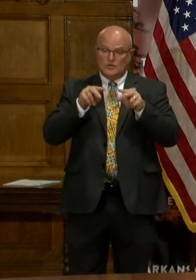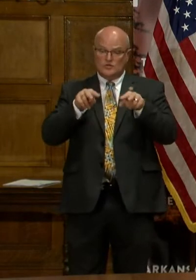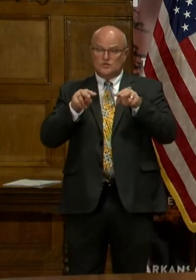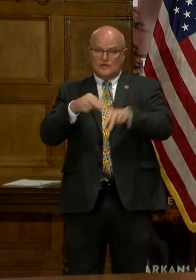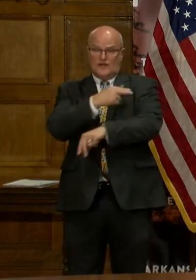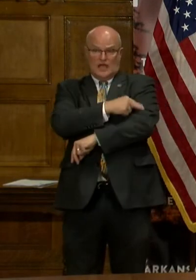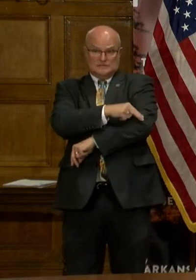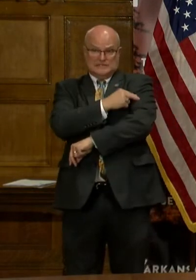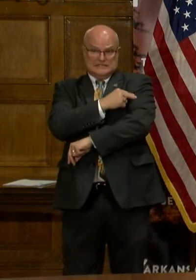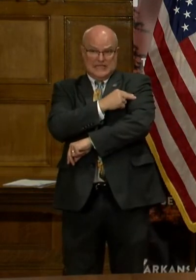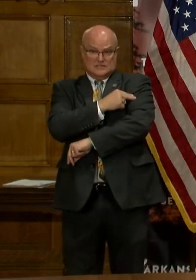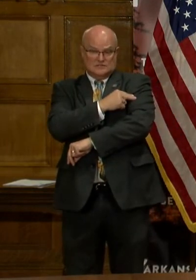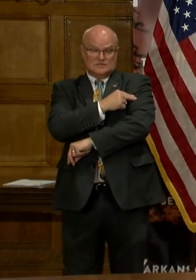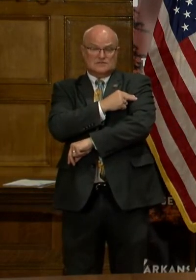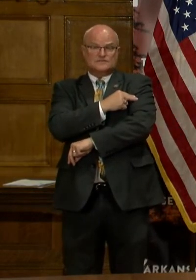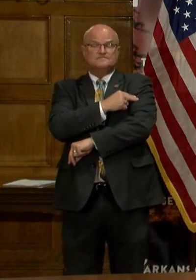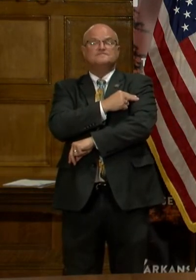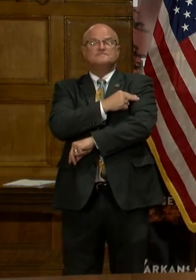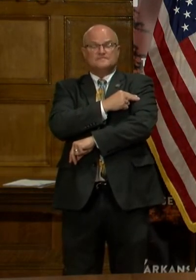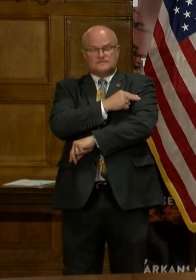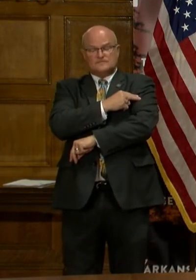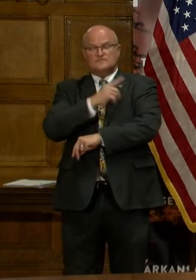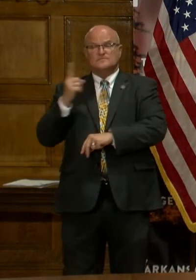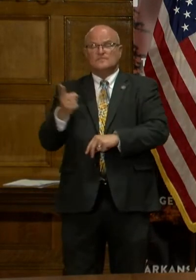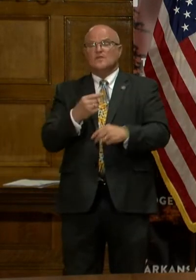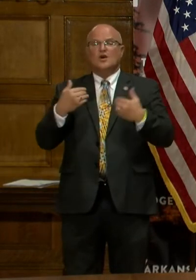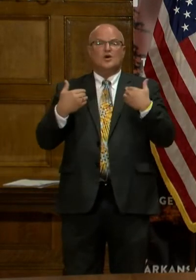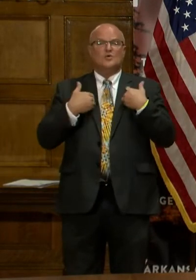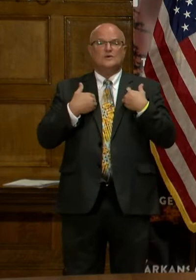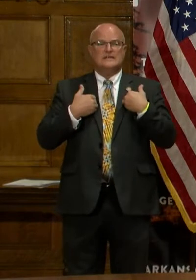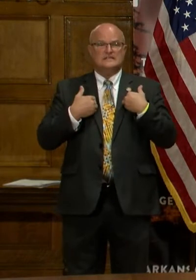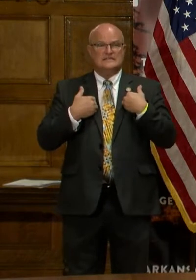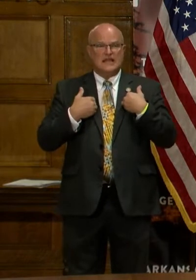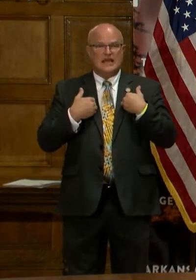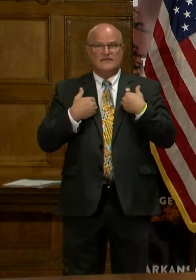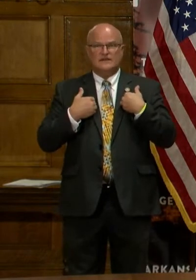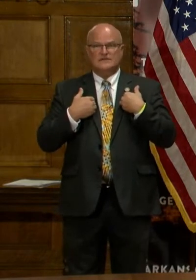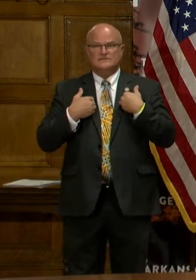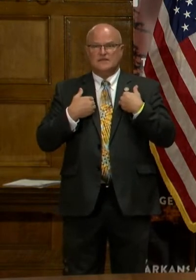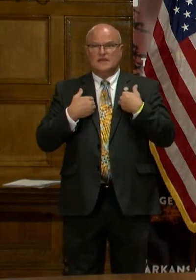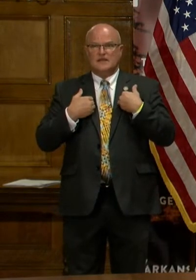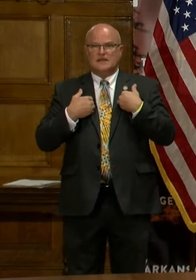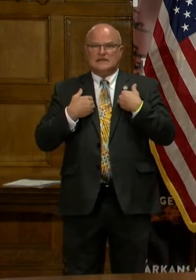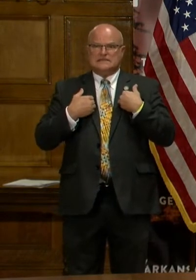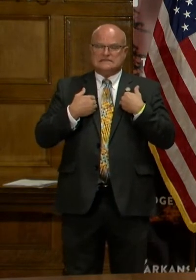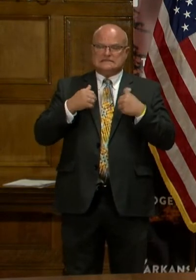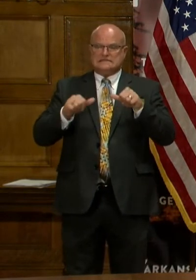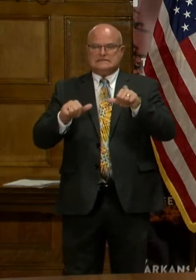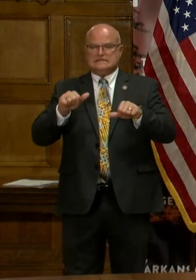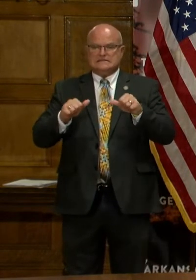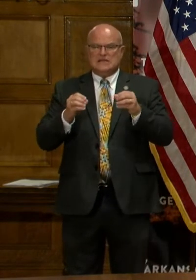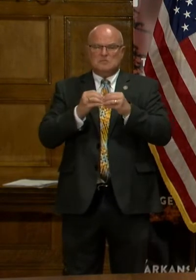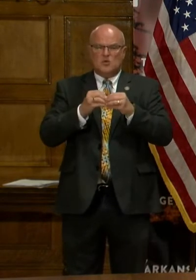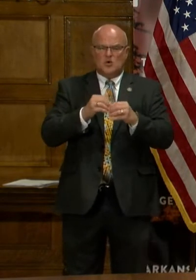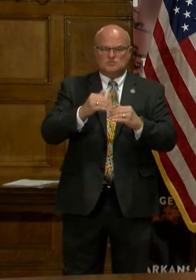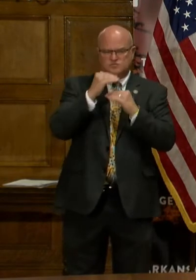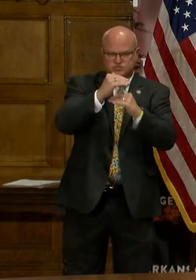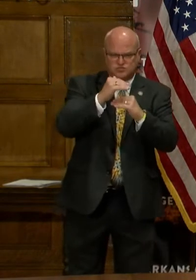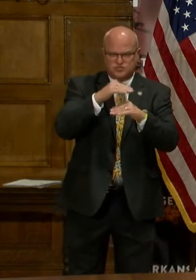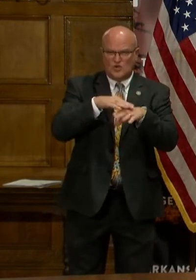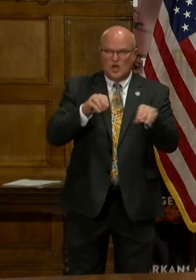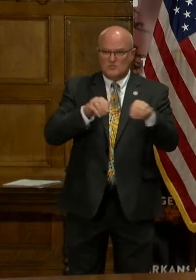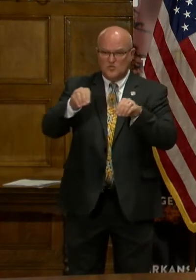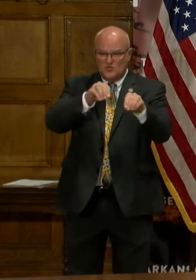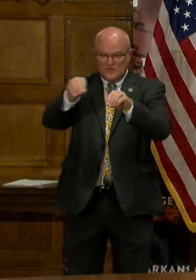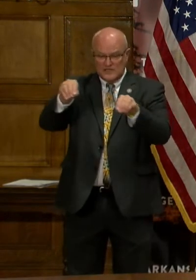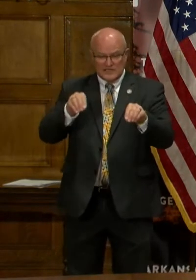at our hospitalizations, there's always a debate you're going to have as to whether you need to put more restrictions on